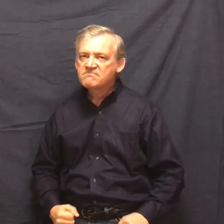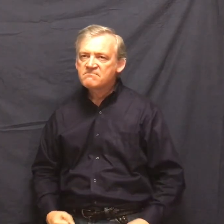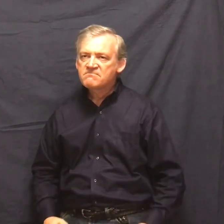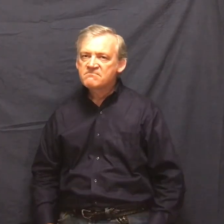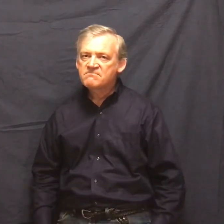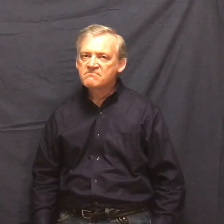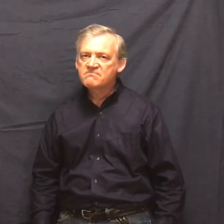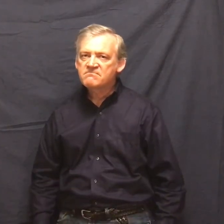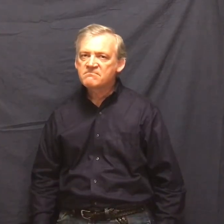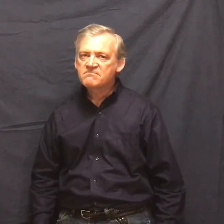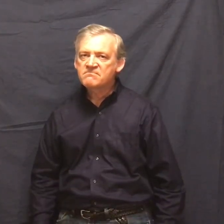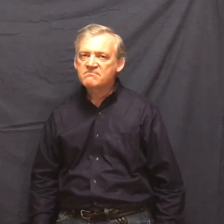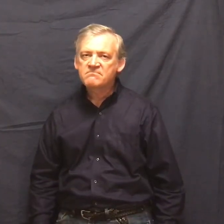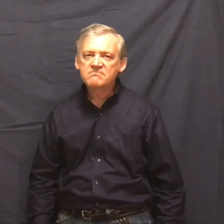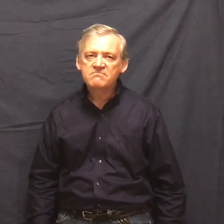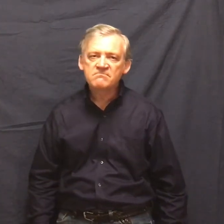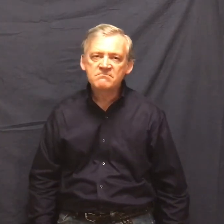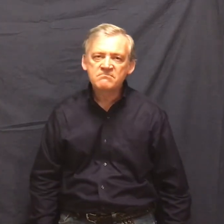"Well, which way'd she go?" he demanded at last.